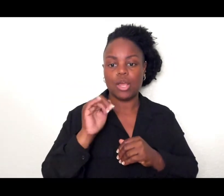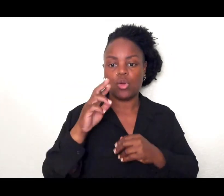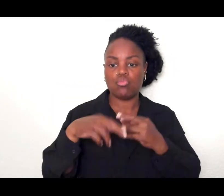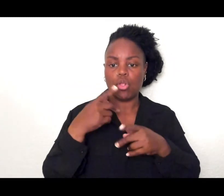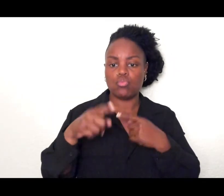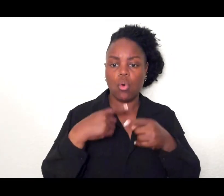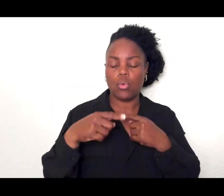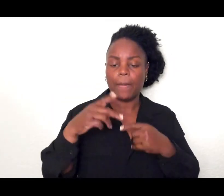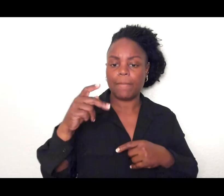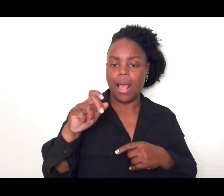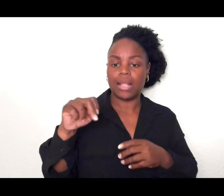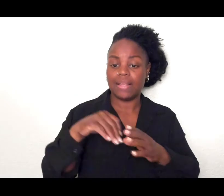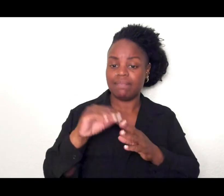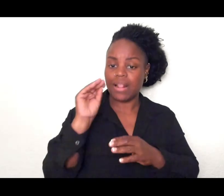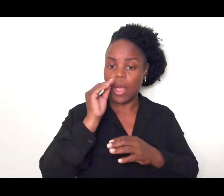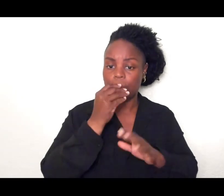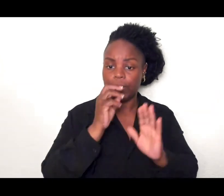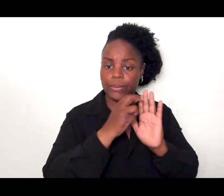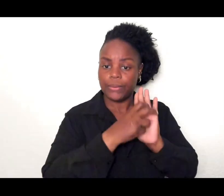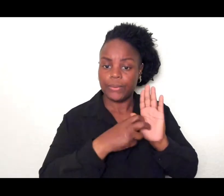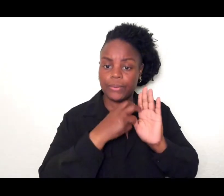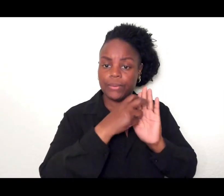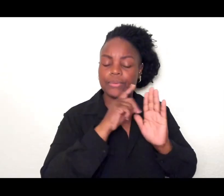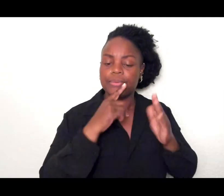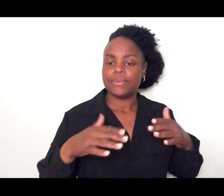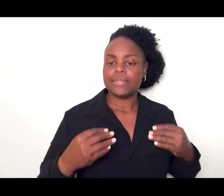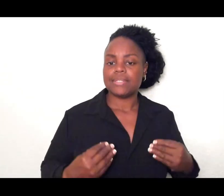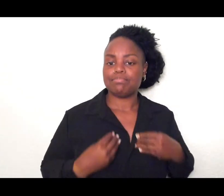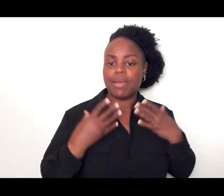What makes you feel recognized by your community?